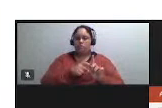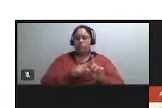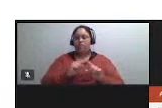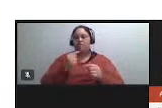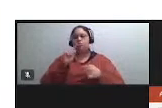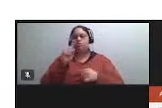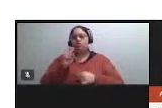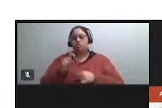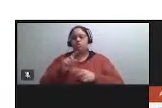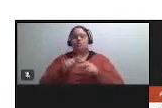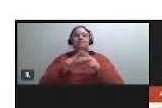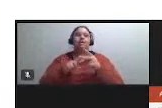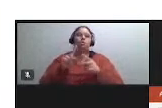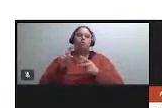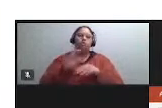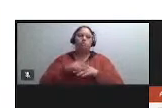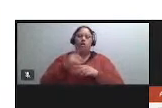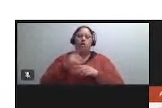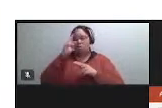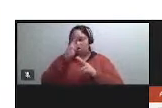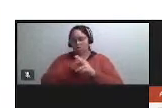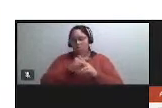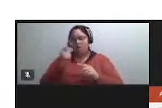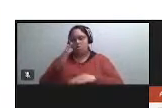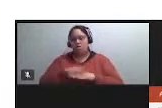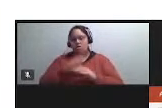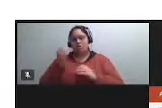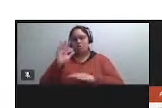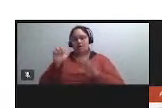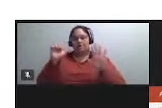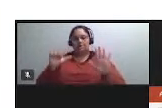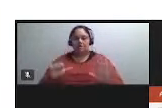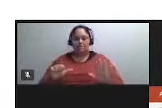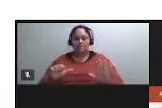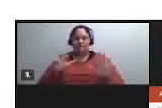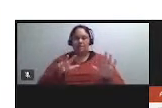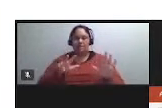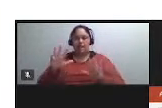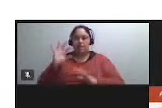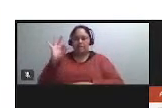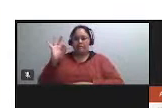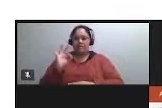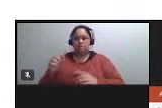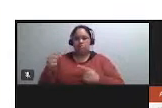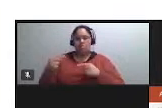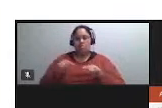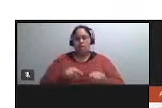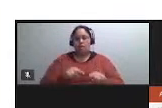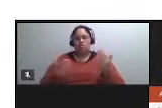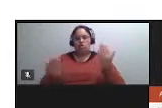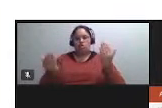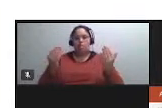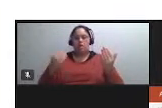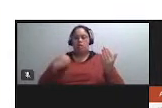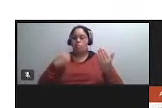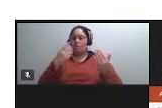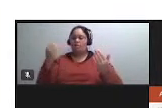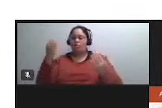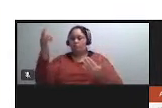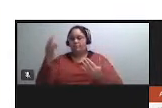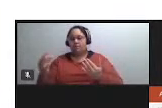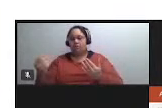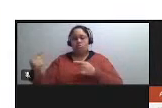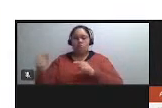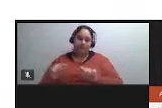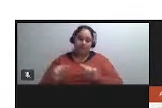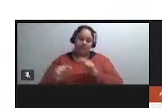first question, the second question from Honourable Ecker on slide 6, as the 89% compliance versus the 100%